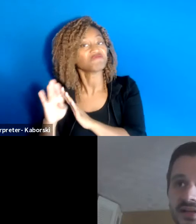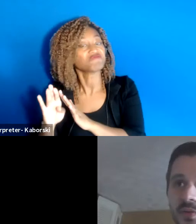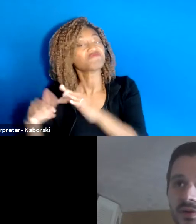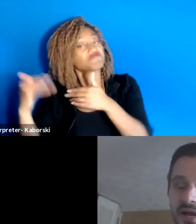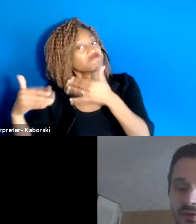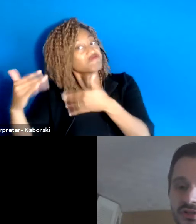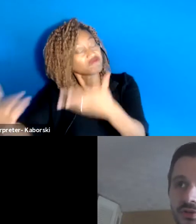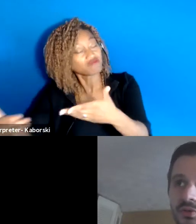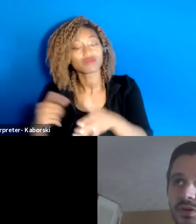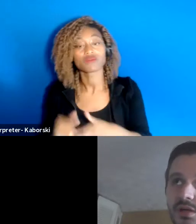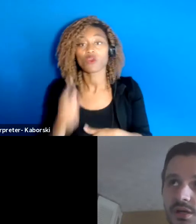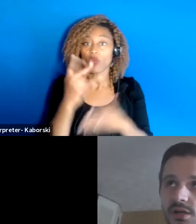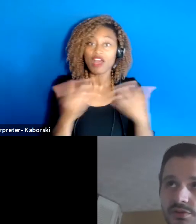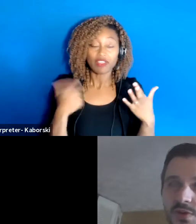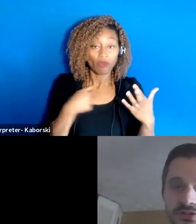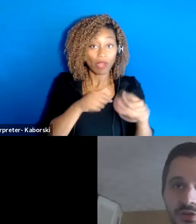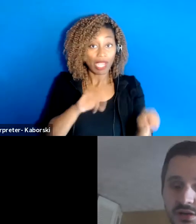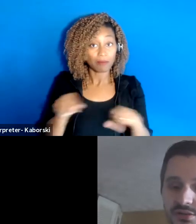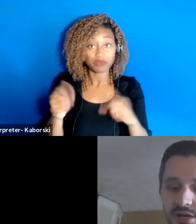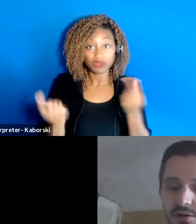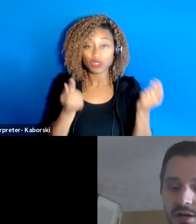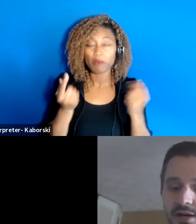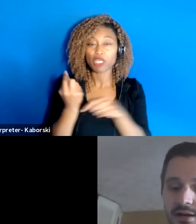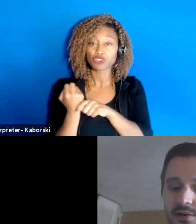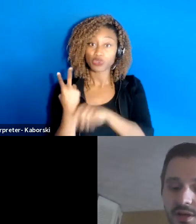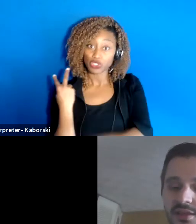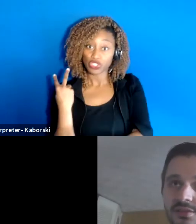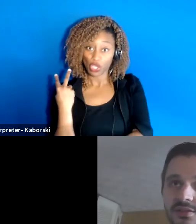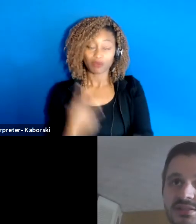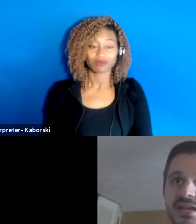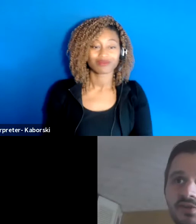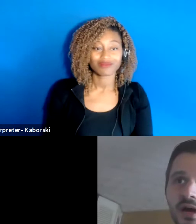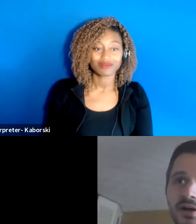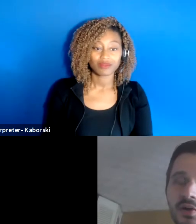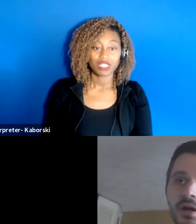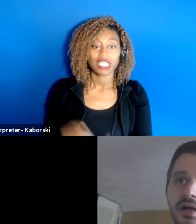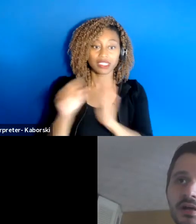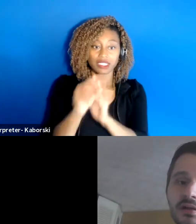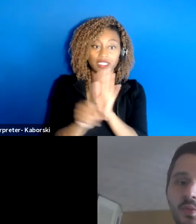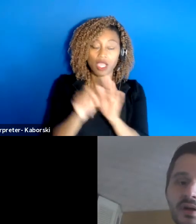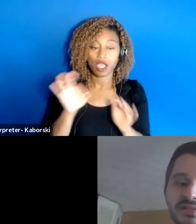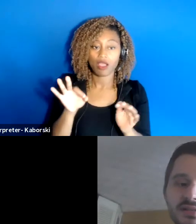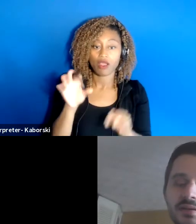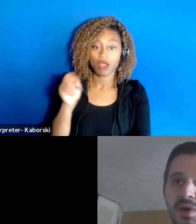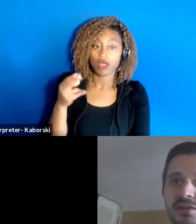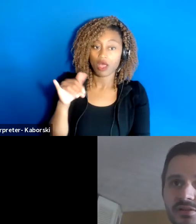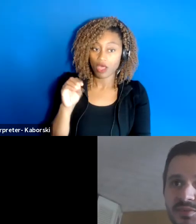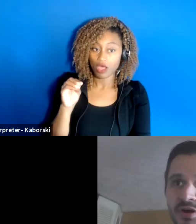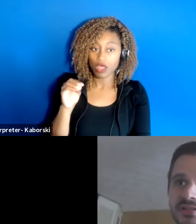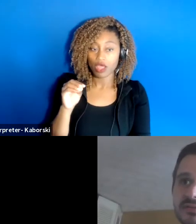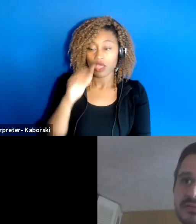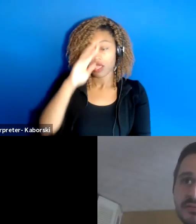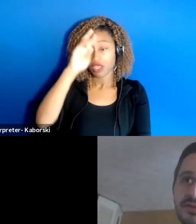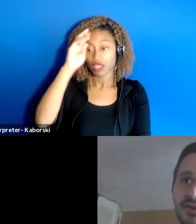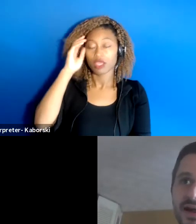of the things that we were able to do, it was around 2 years ago, with the state of Ohio. Once the Money Follows